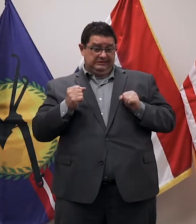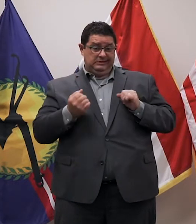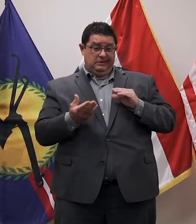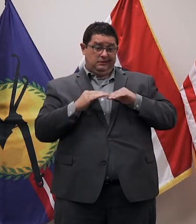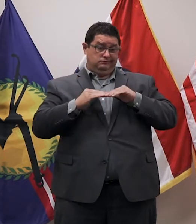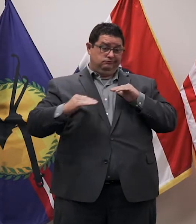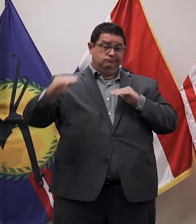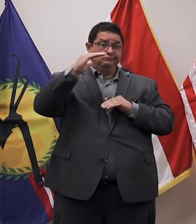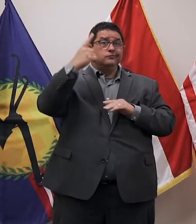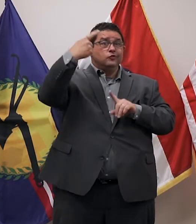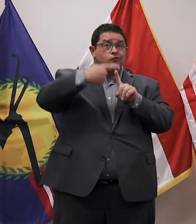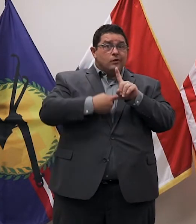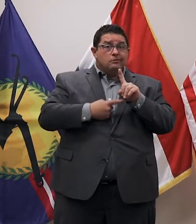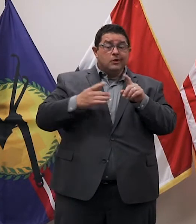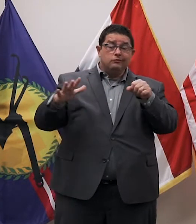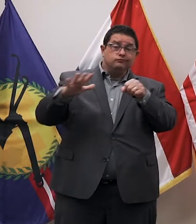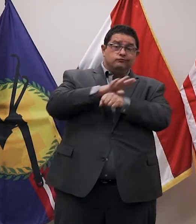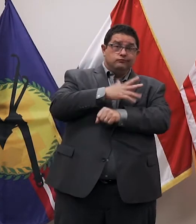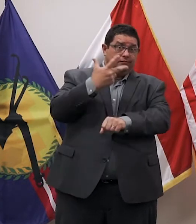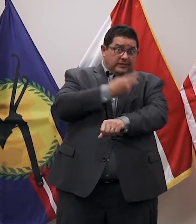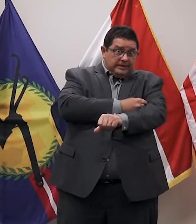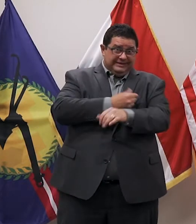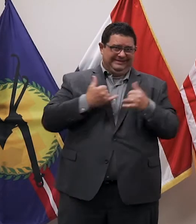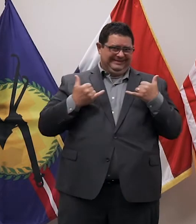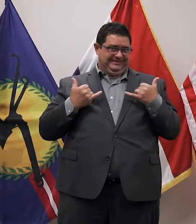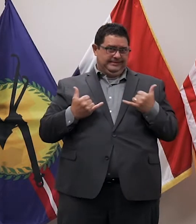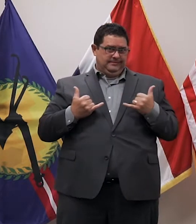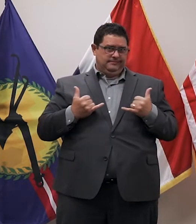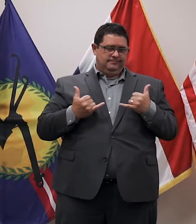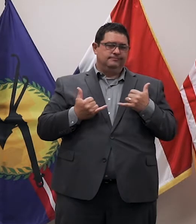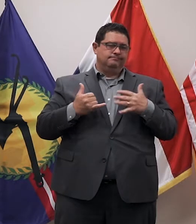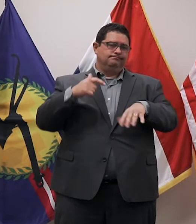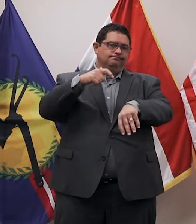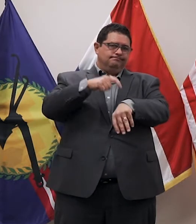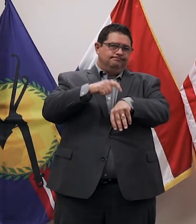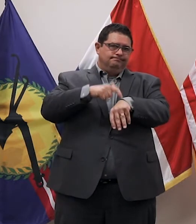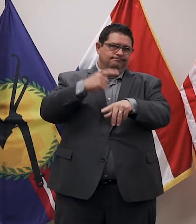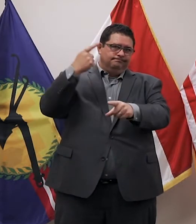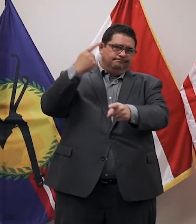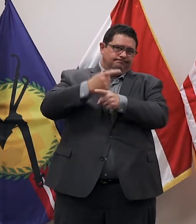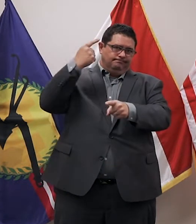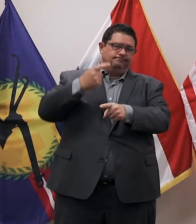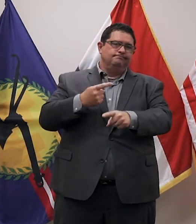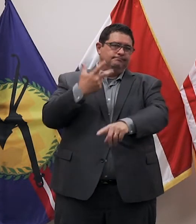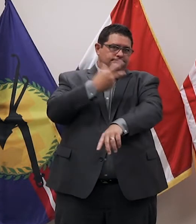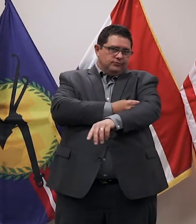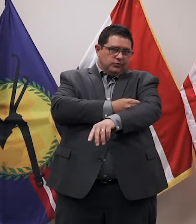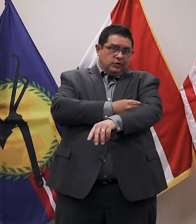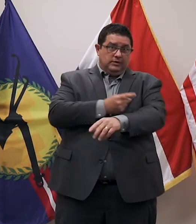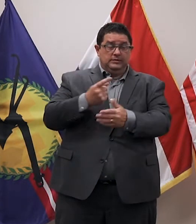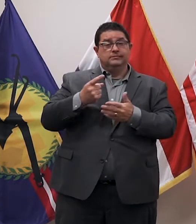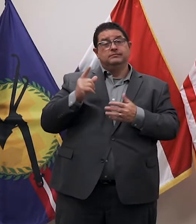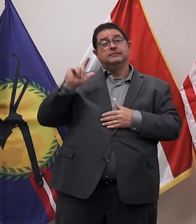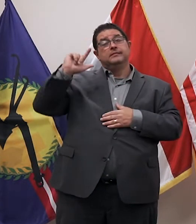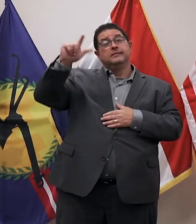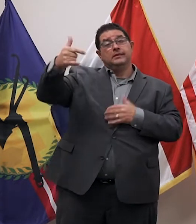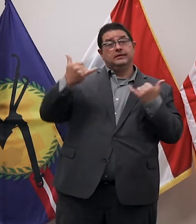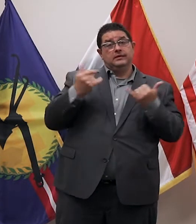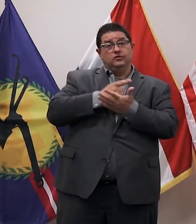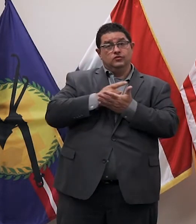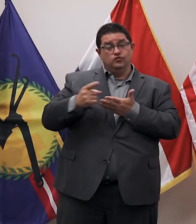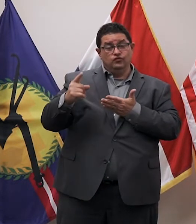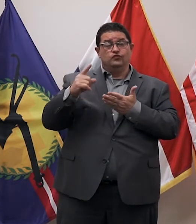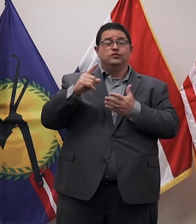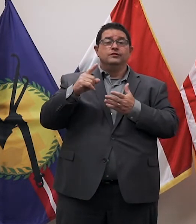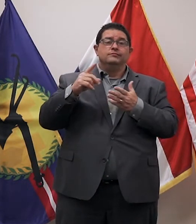become fully vaccinated, now's the time to get a shot. Later this week, the St. Louis County Department of Public Health will